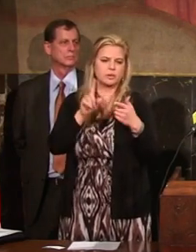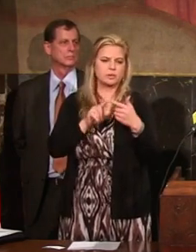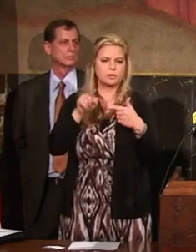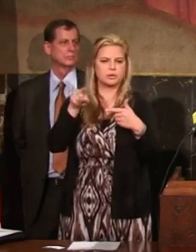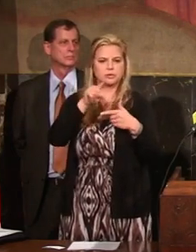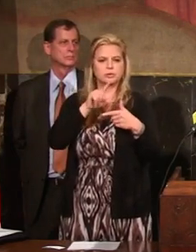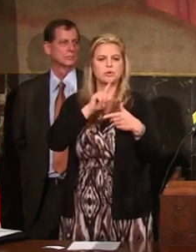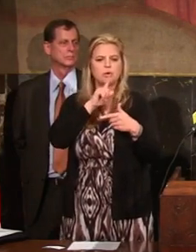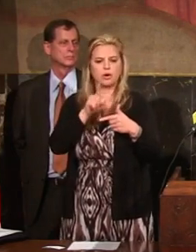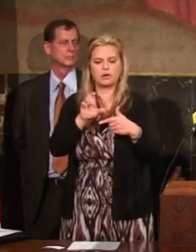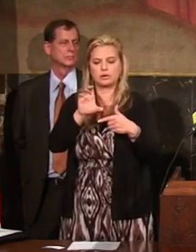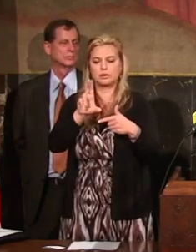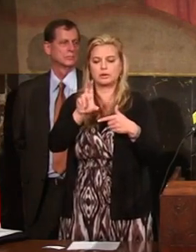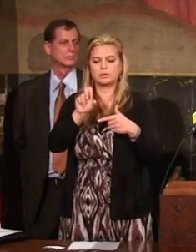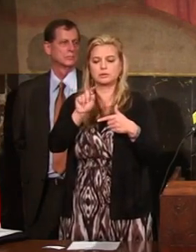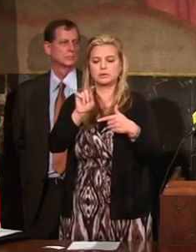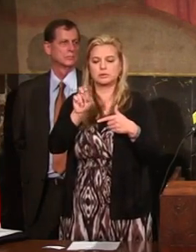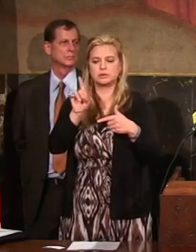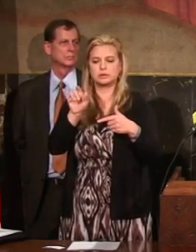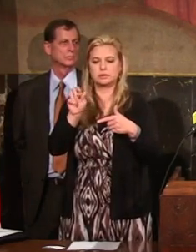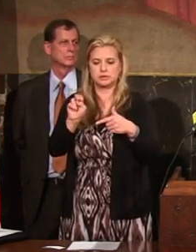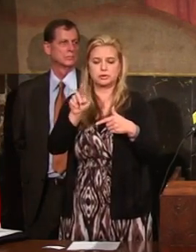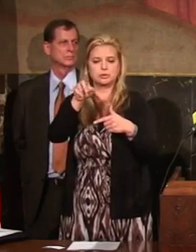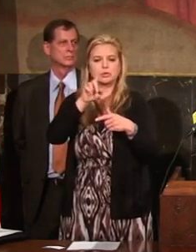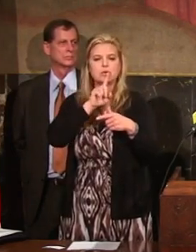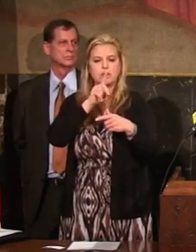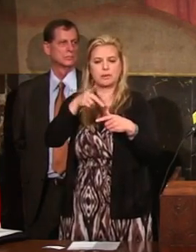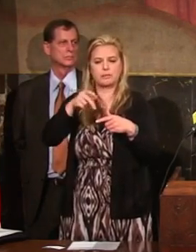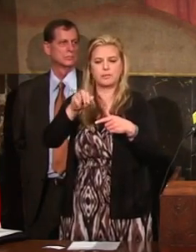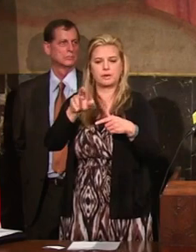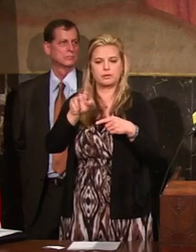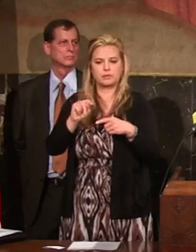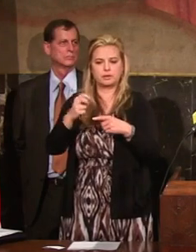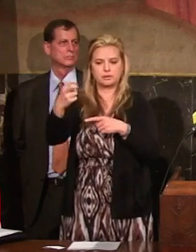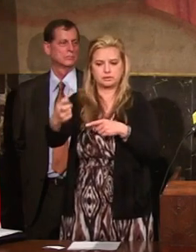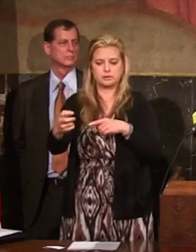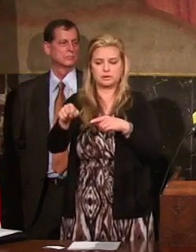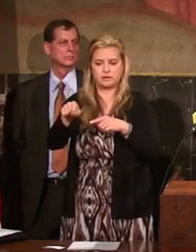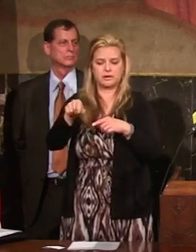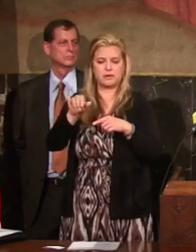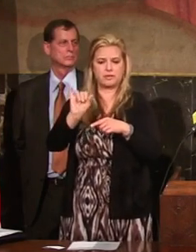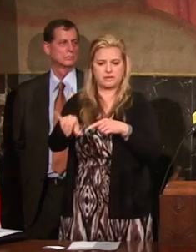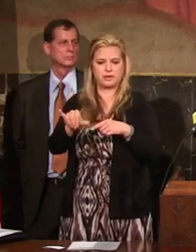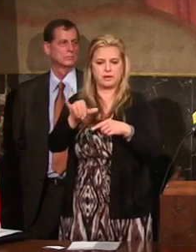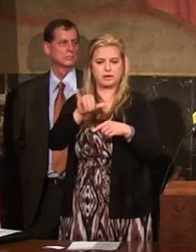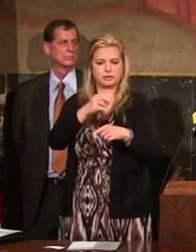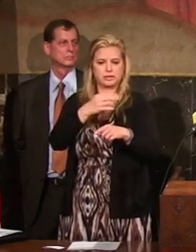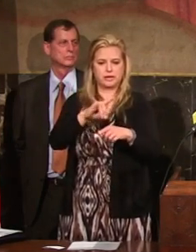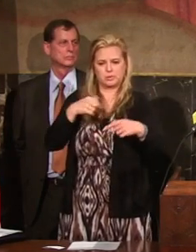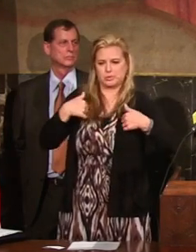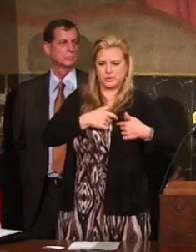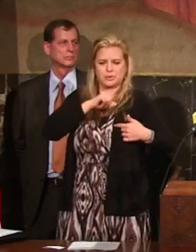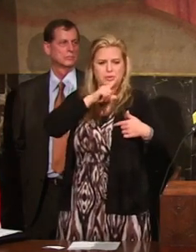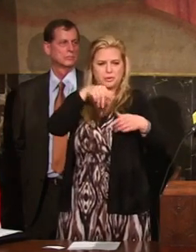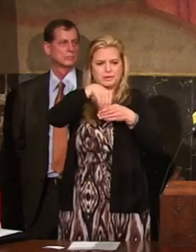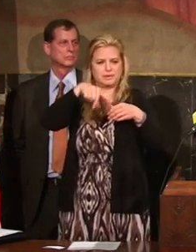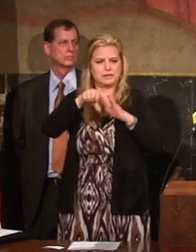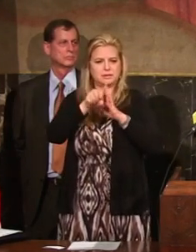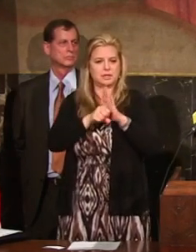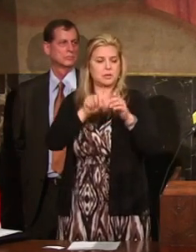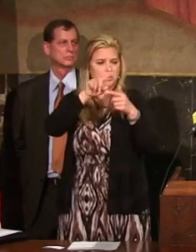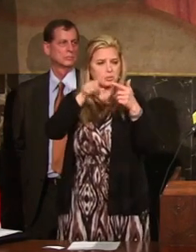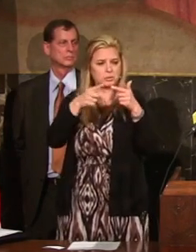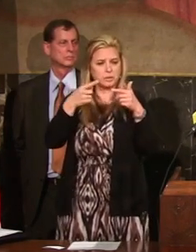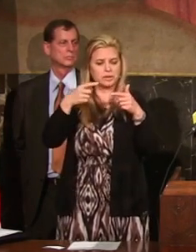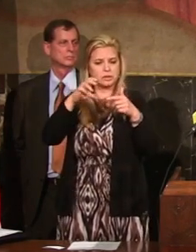the custodian and you are the parent of a child, which we are in this state, when a